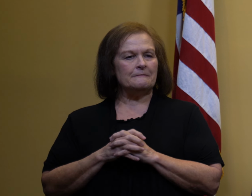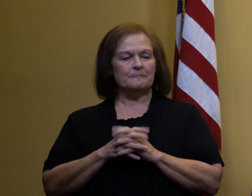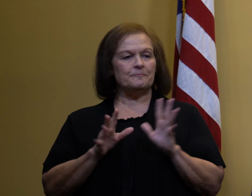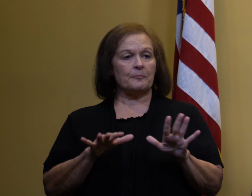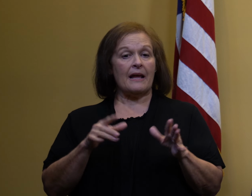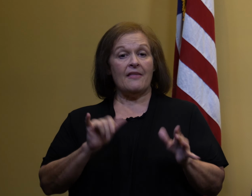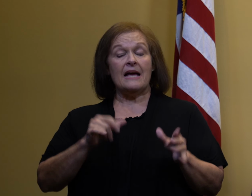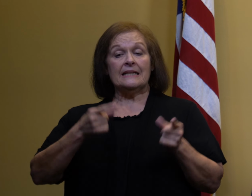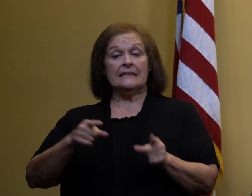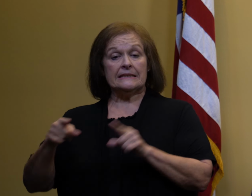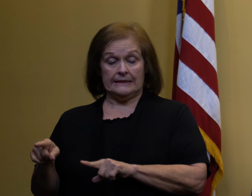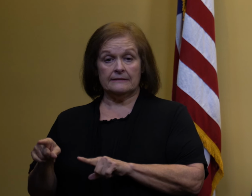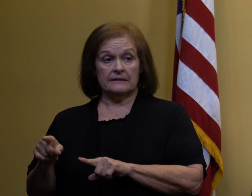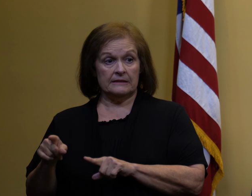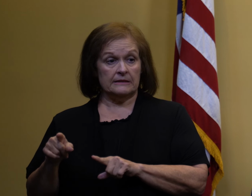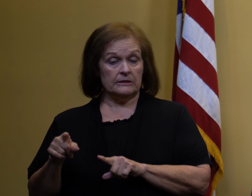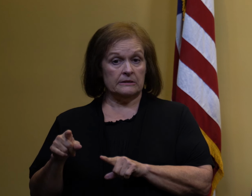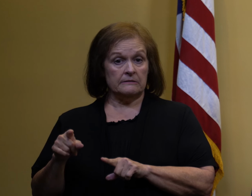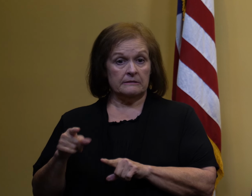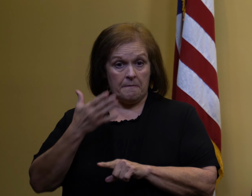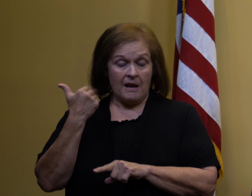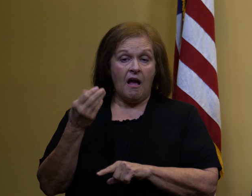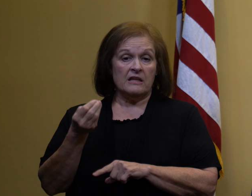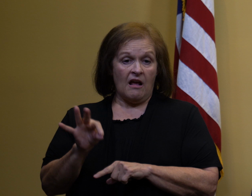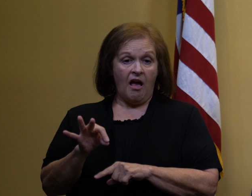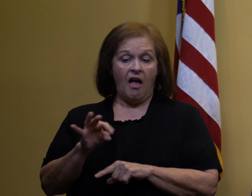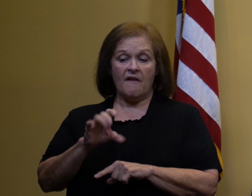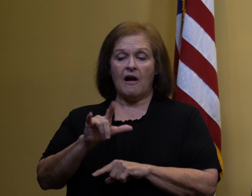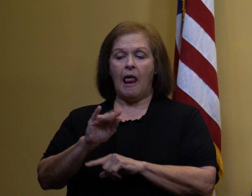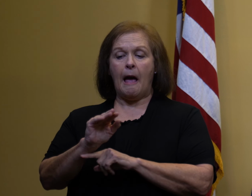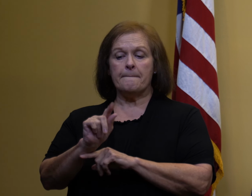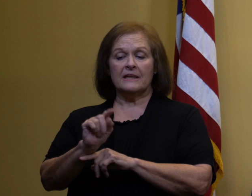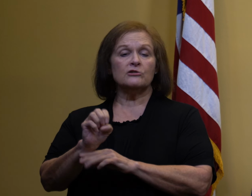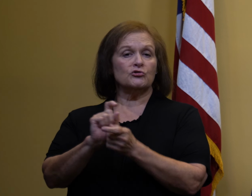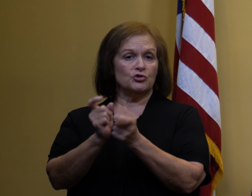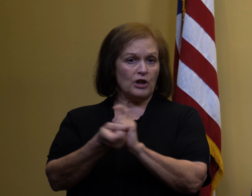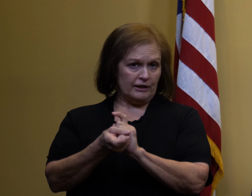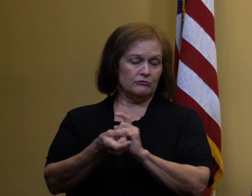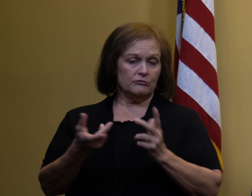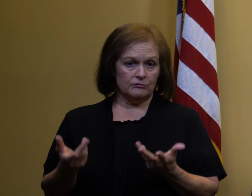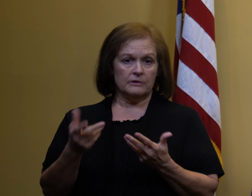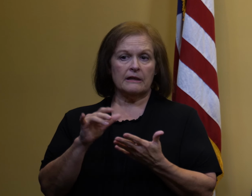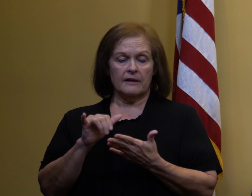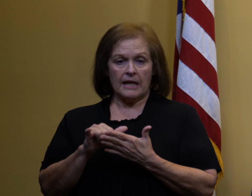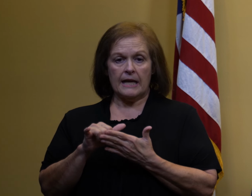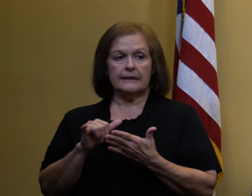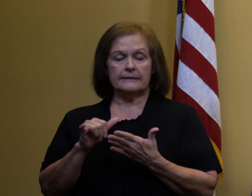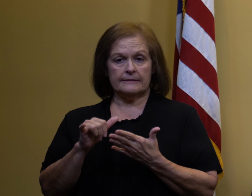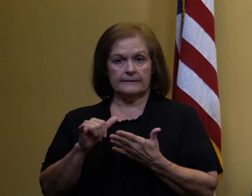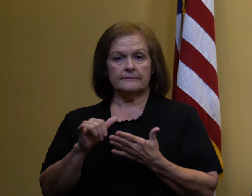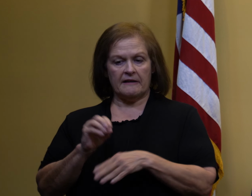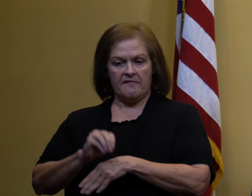These incidents are potentially, we say, attributed to, again, climate that has already changed, which again is having